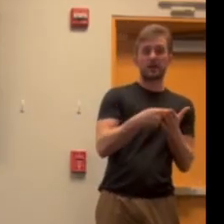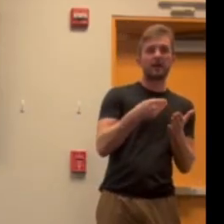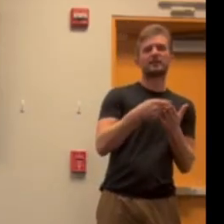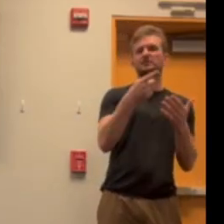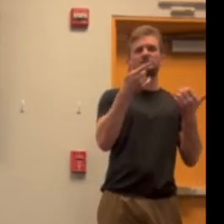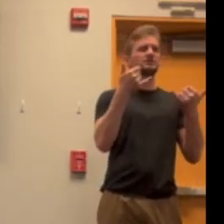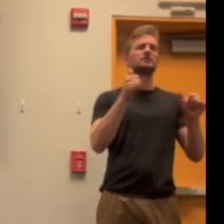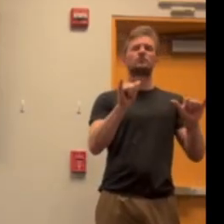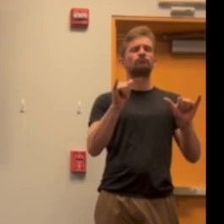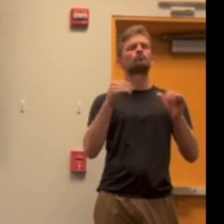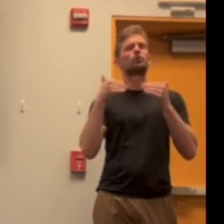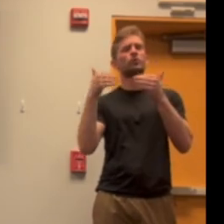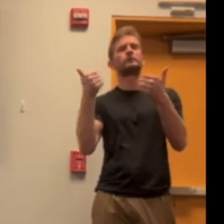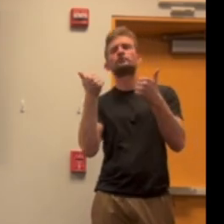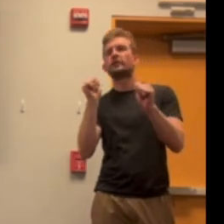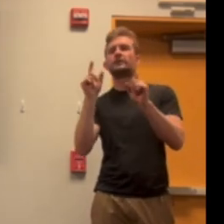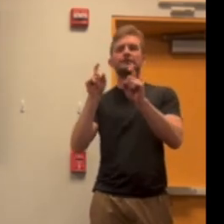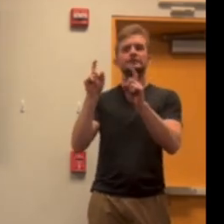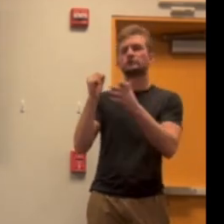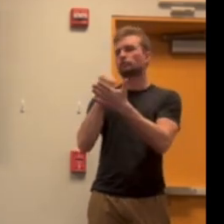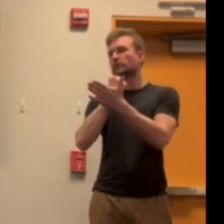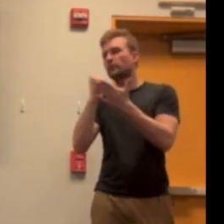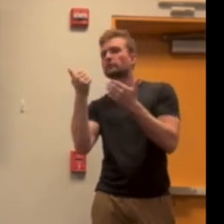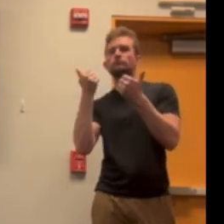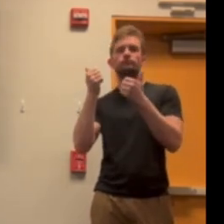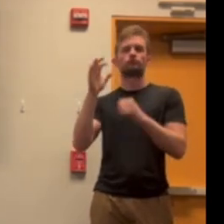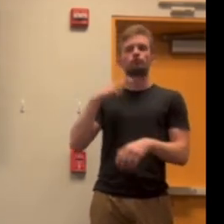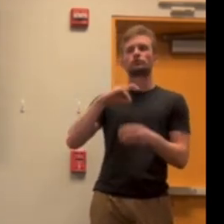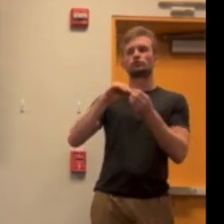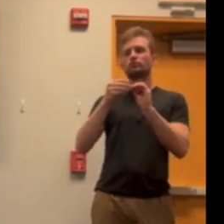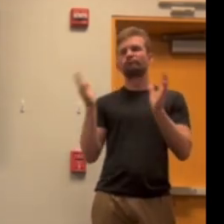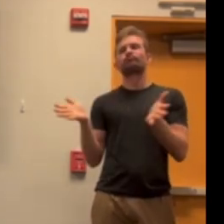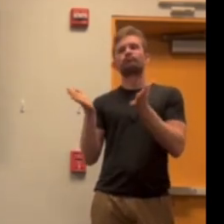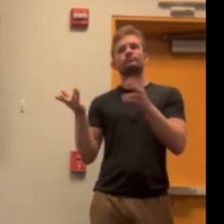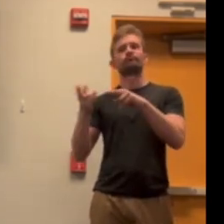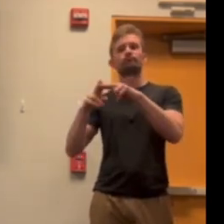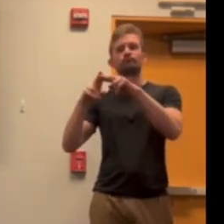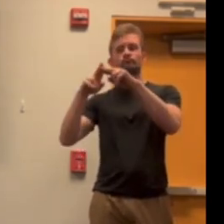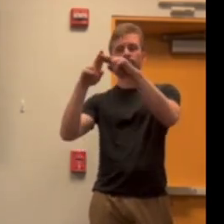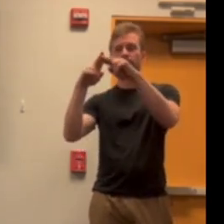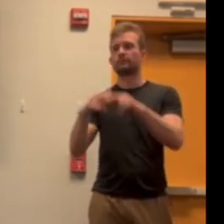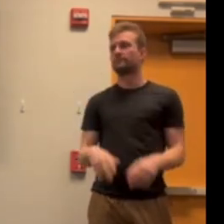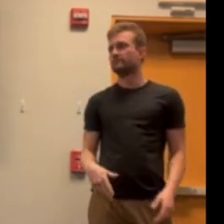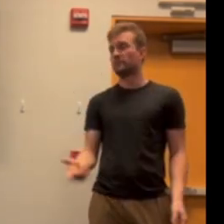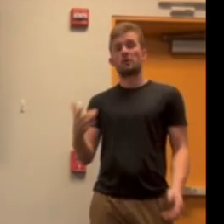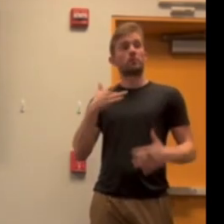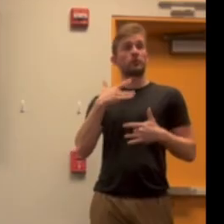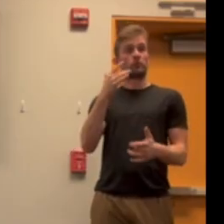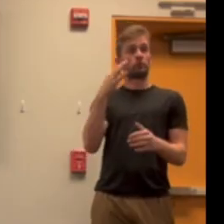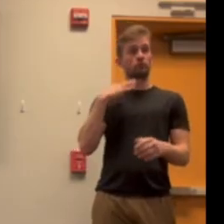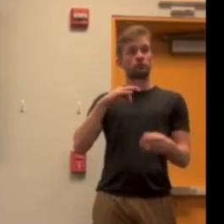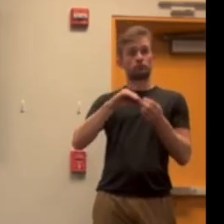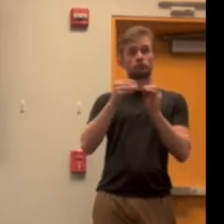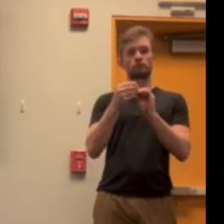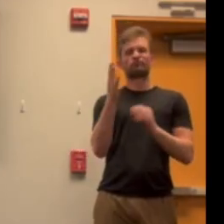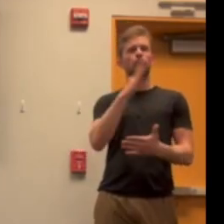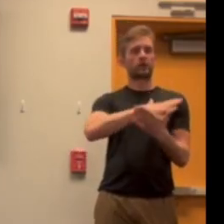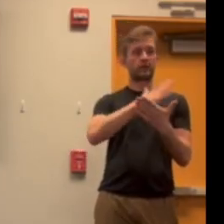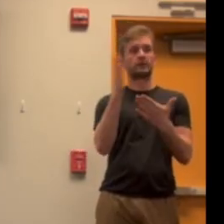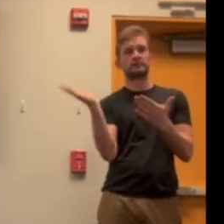like that too. Credit score ranges from 0 to 8, really 856. I've seen 851 once.